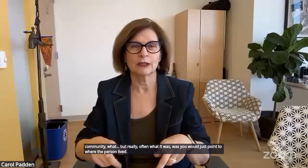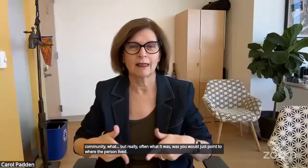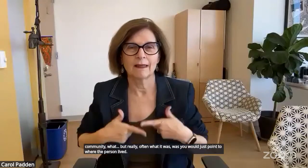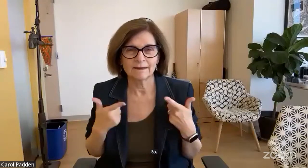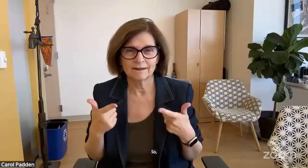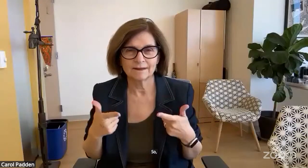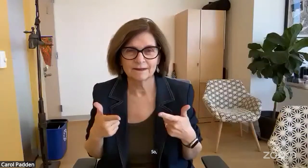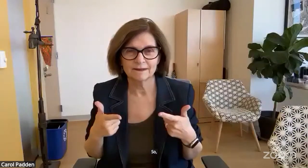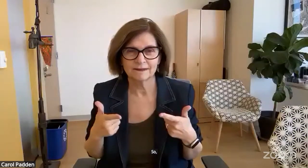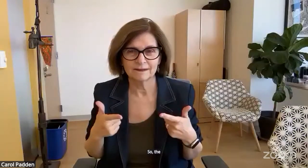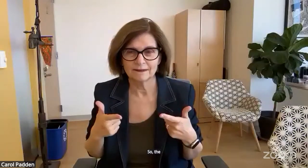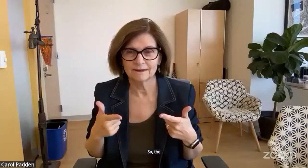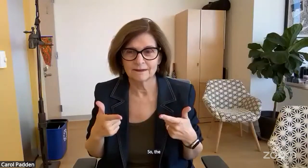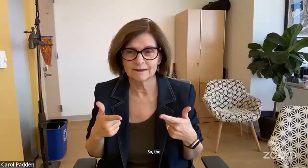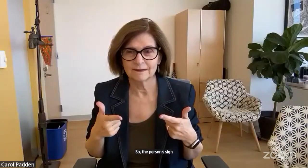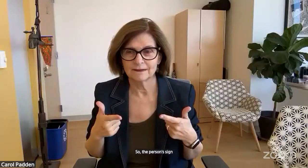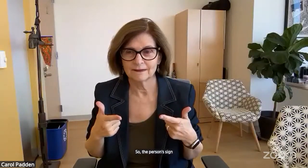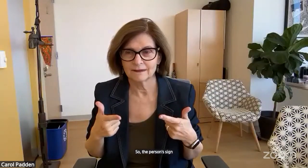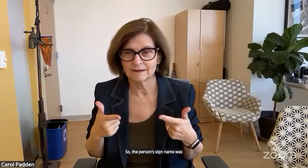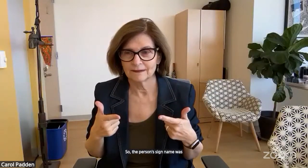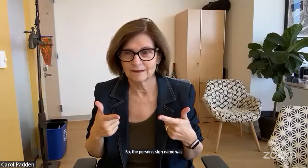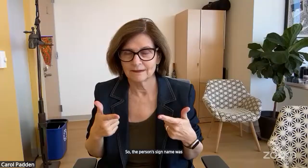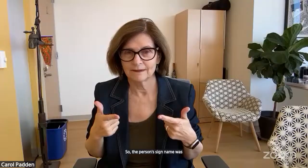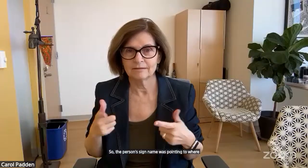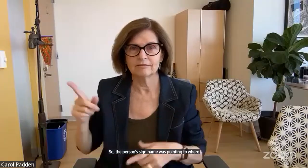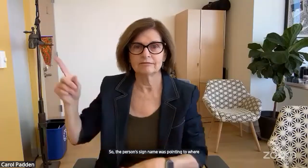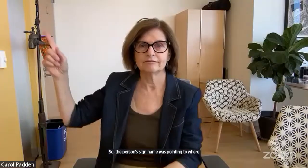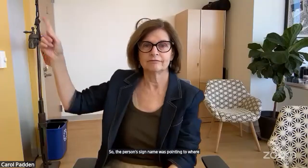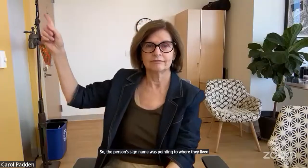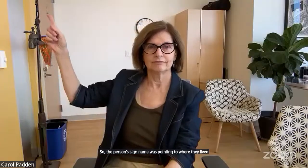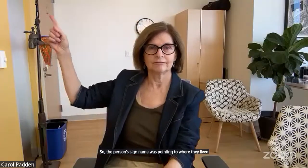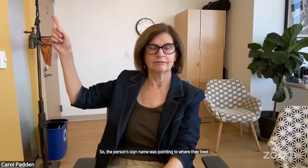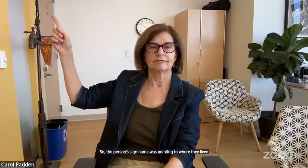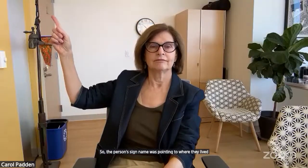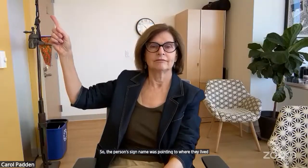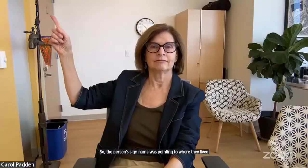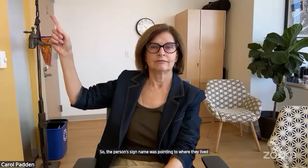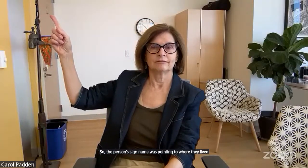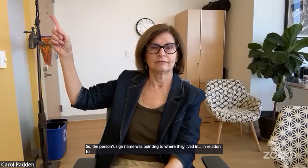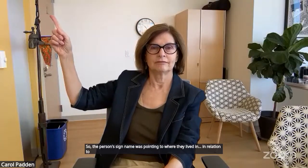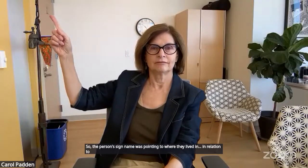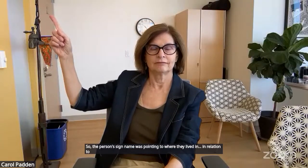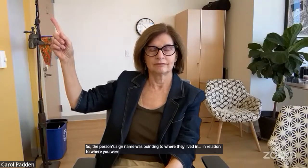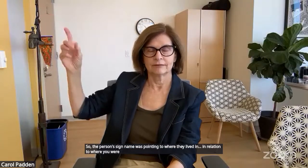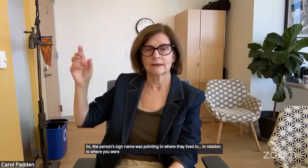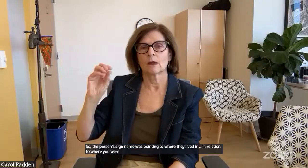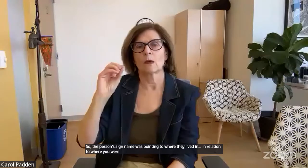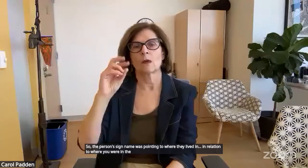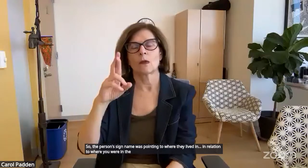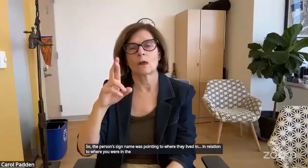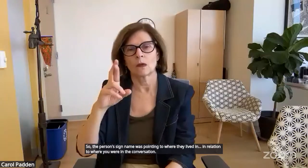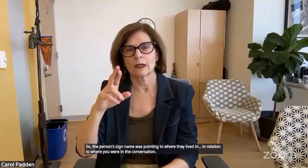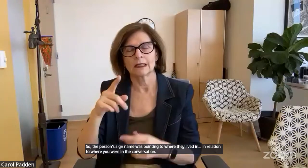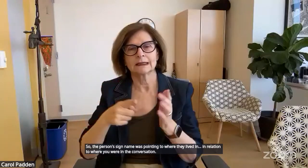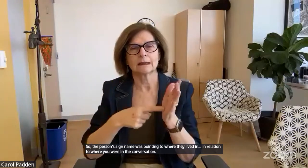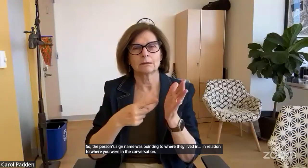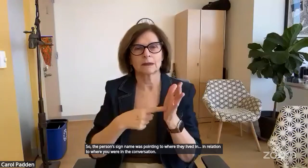So the person's sign name was pointing to where they lived in relation to where you were in the conversation.